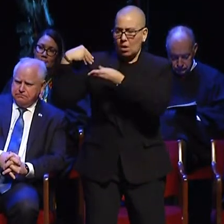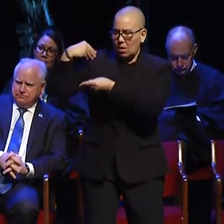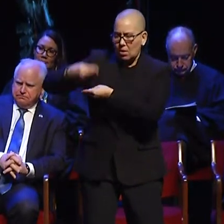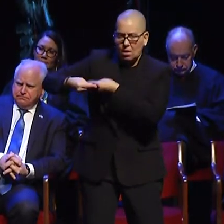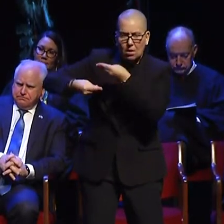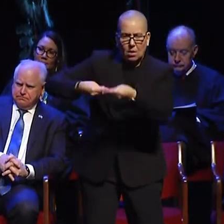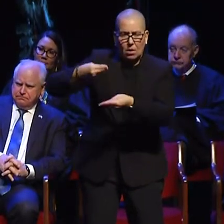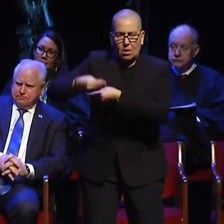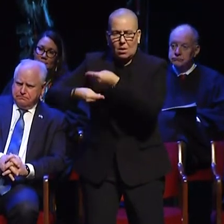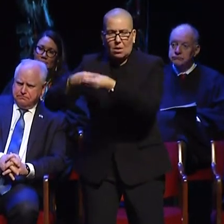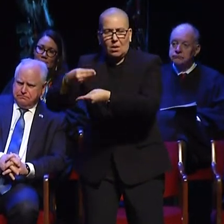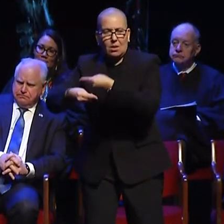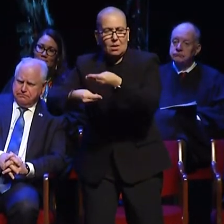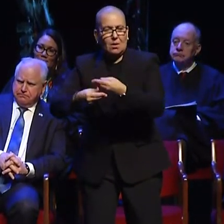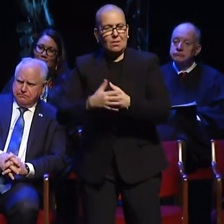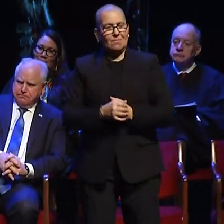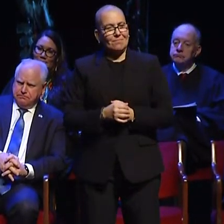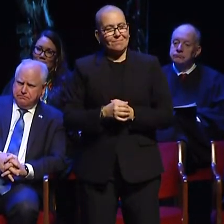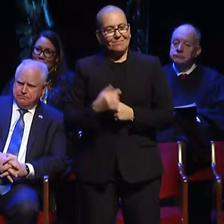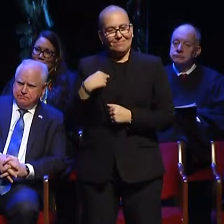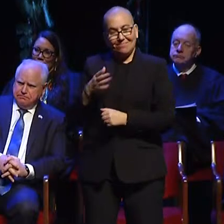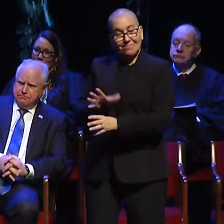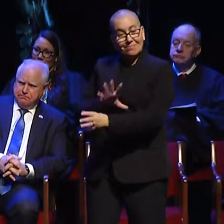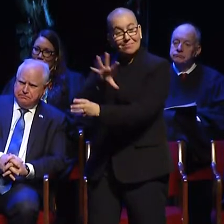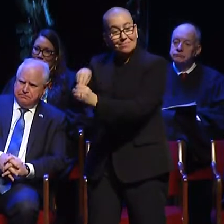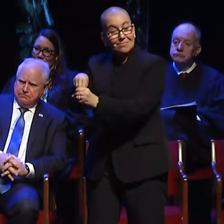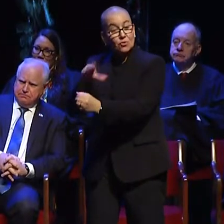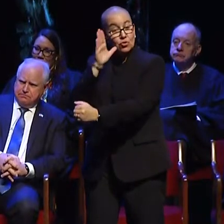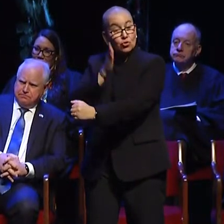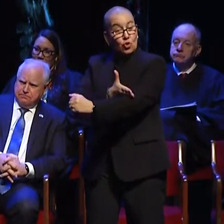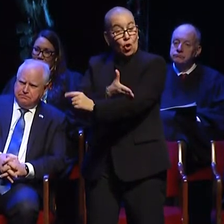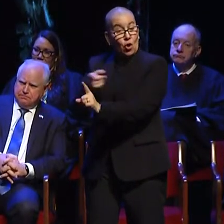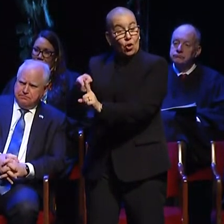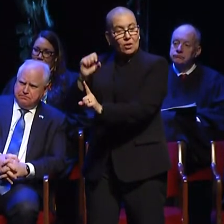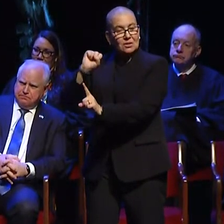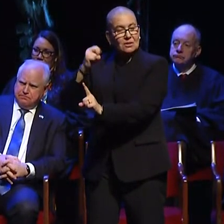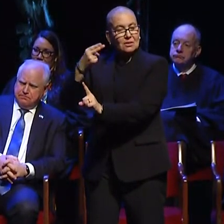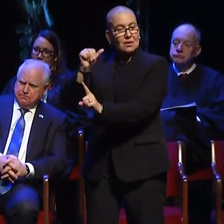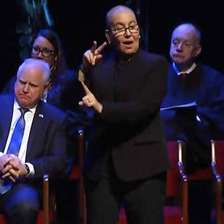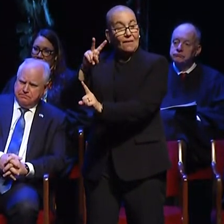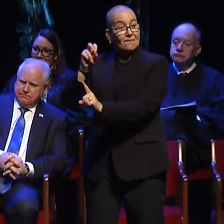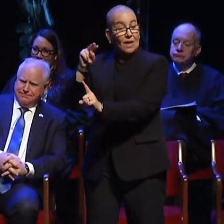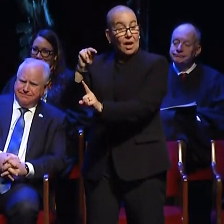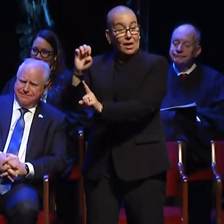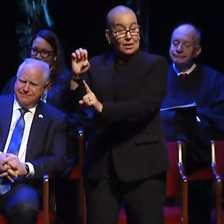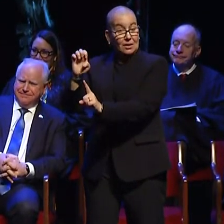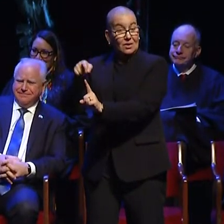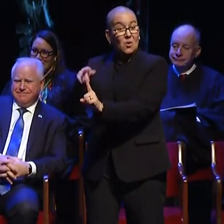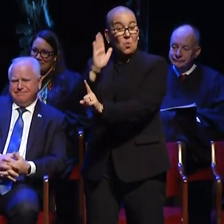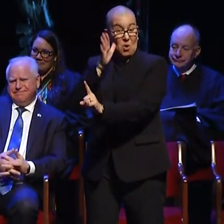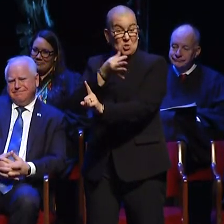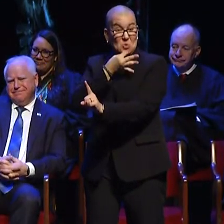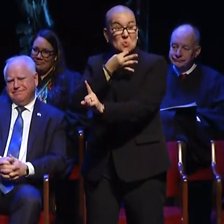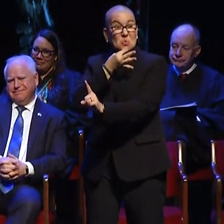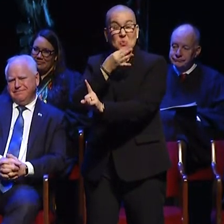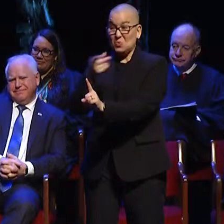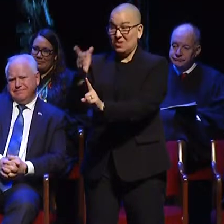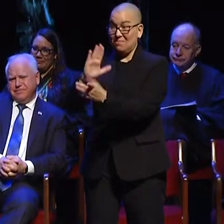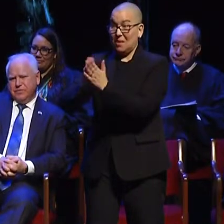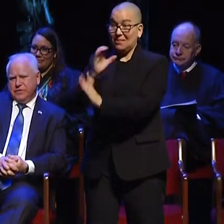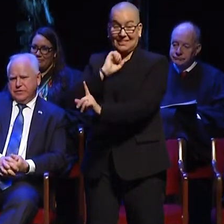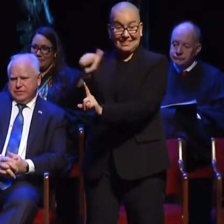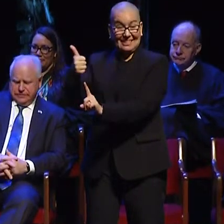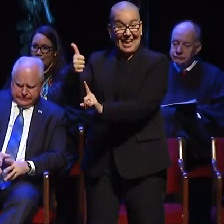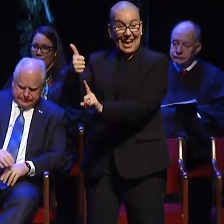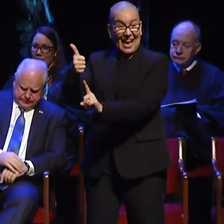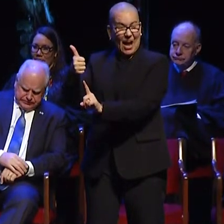a fiery advocate in her own right, who soon will be 10 years old. It is for her and